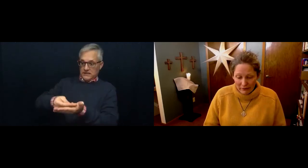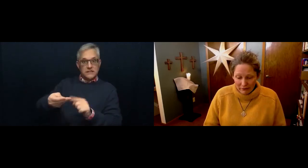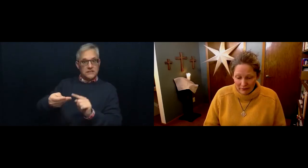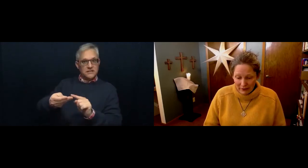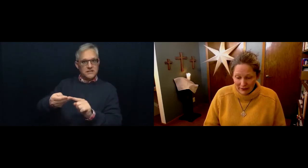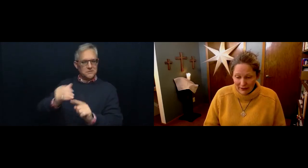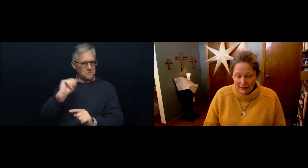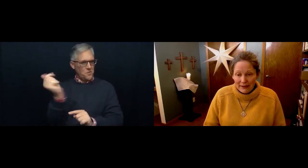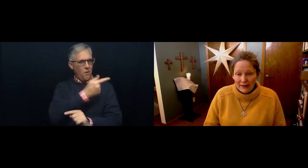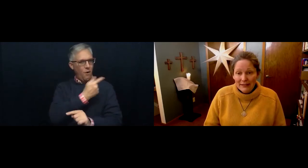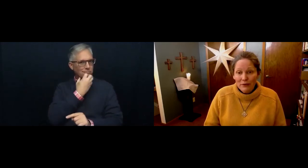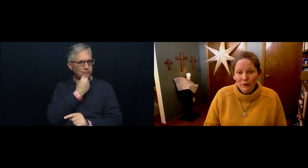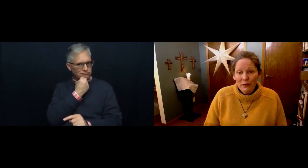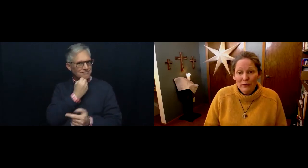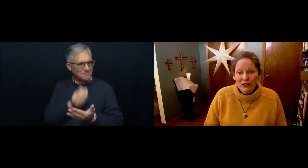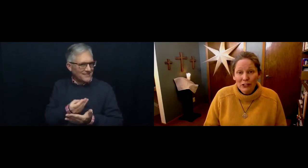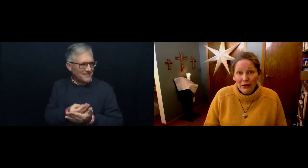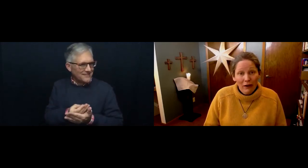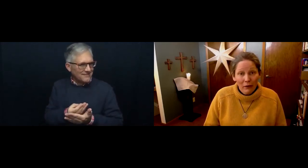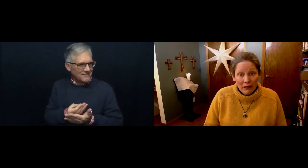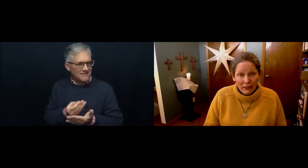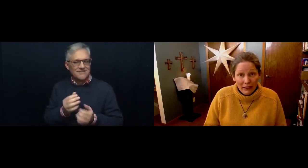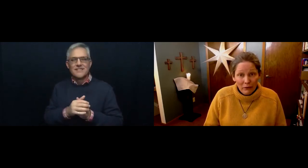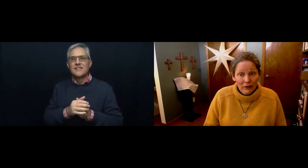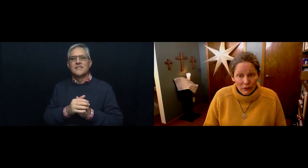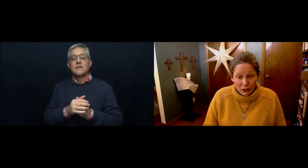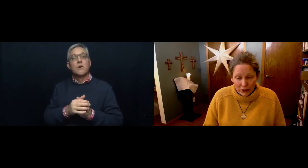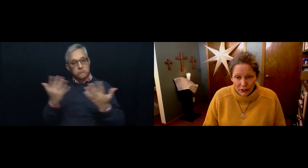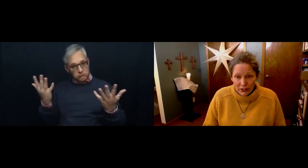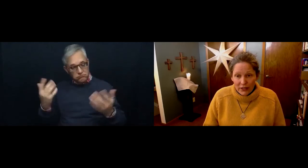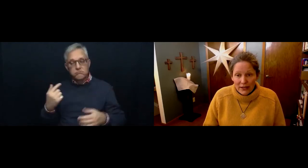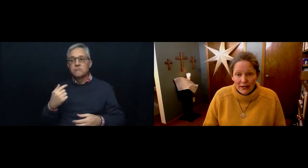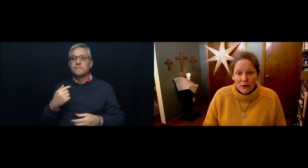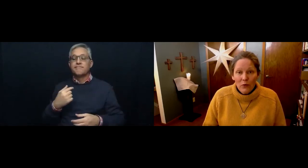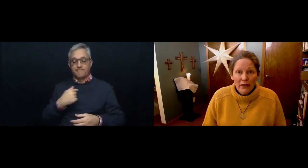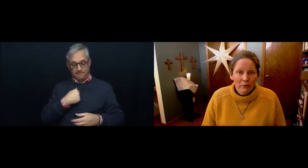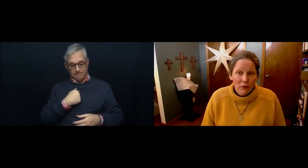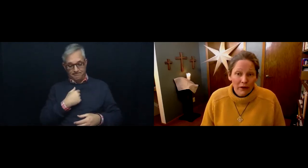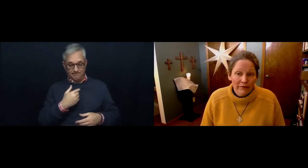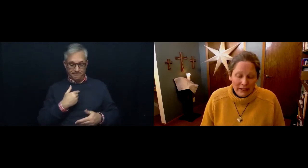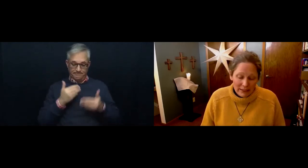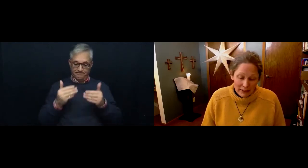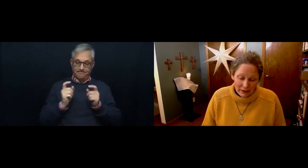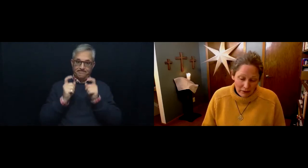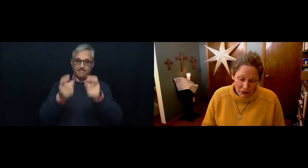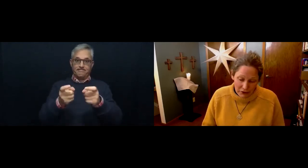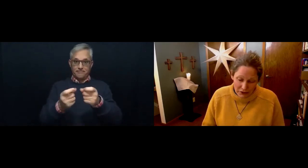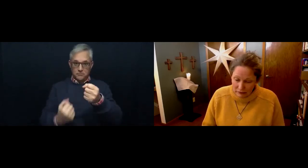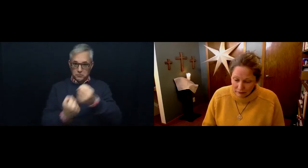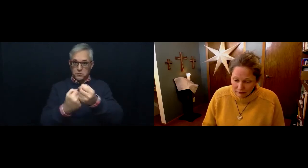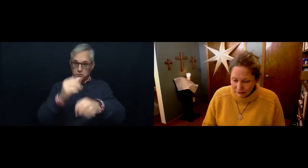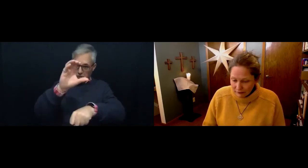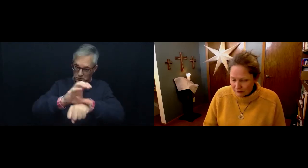about. And so when we share our money with our church, we get more invested in our